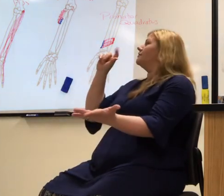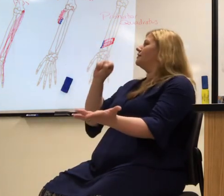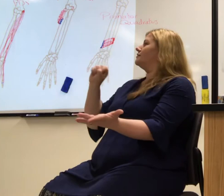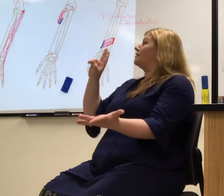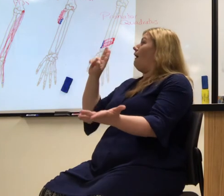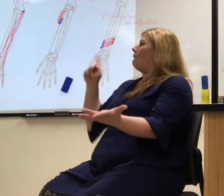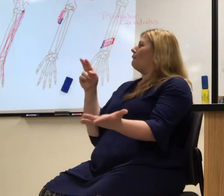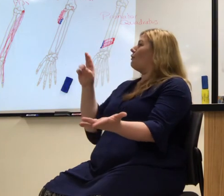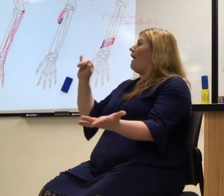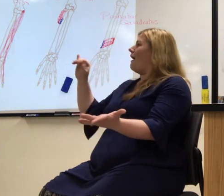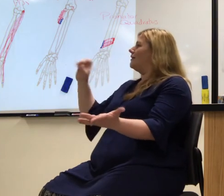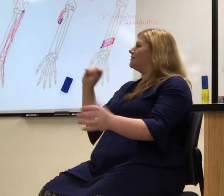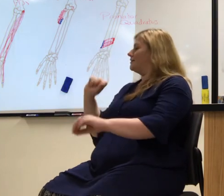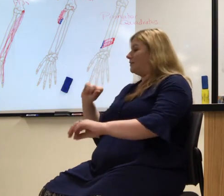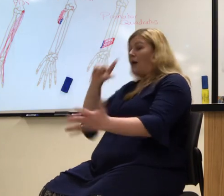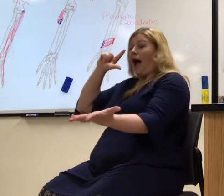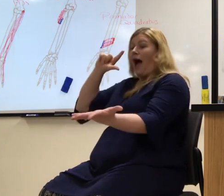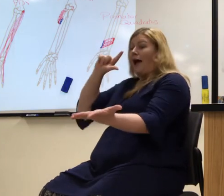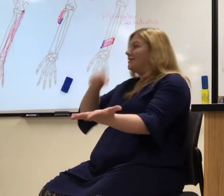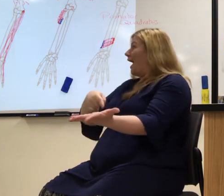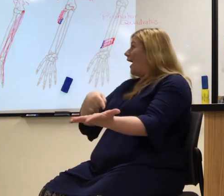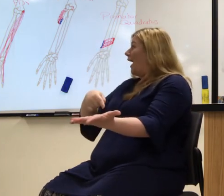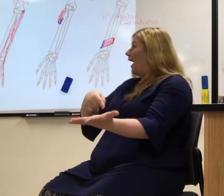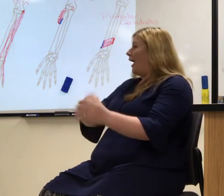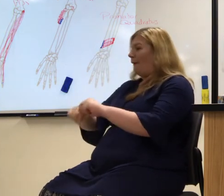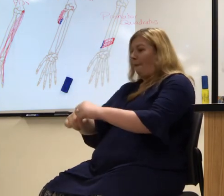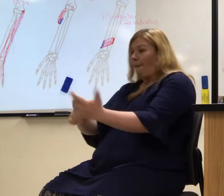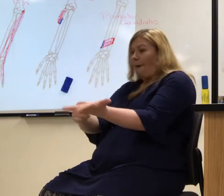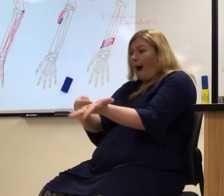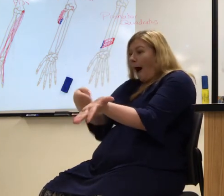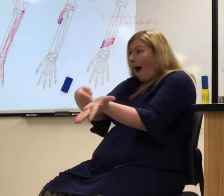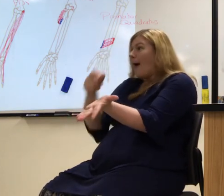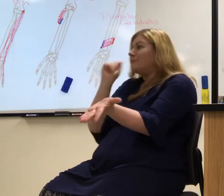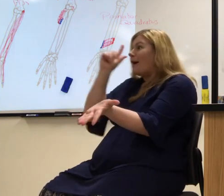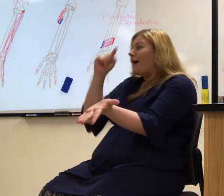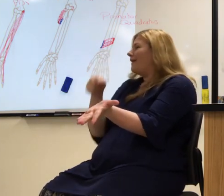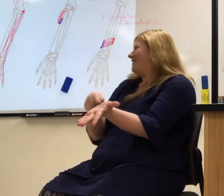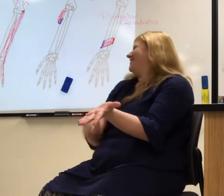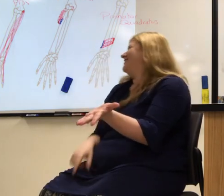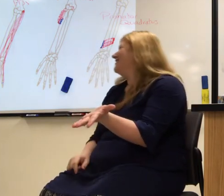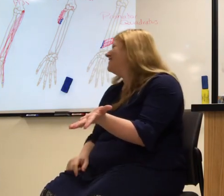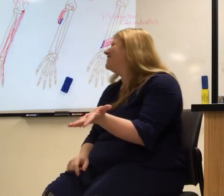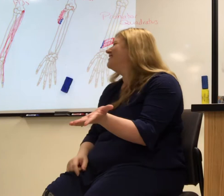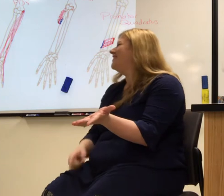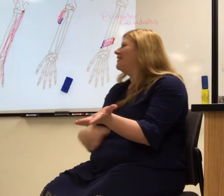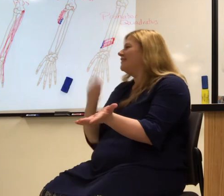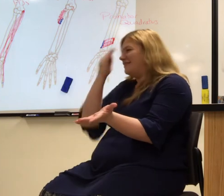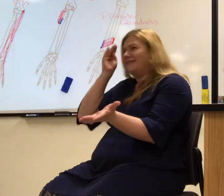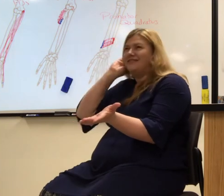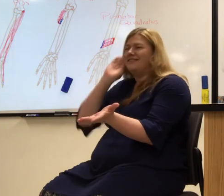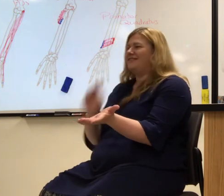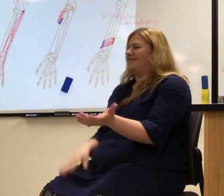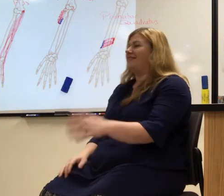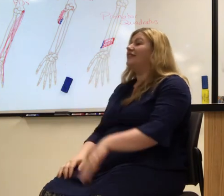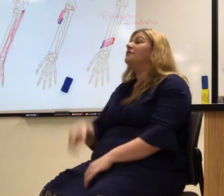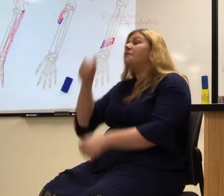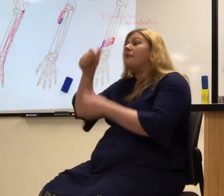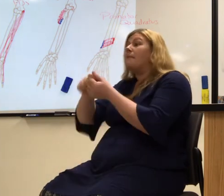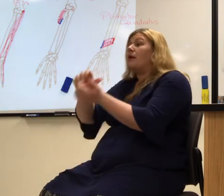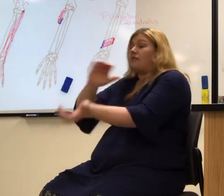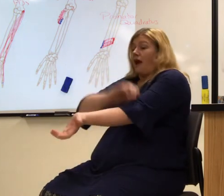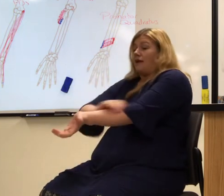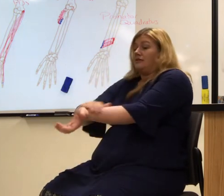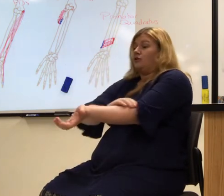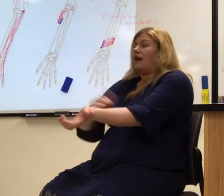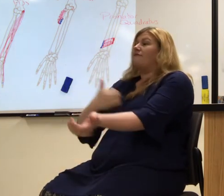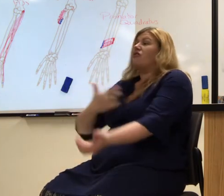So, I said that the anterior compartment has three layers of muscle. The